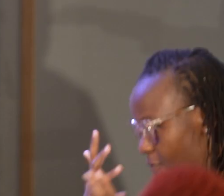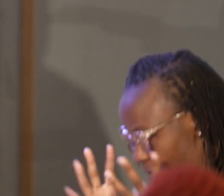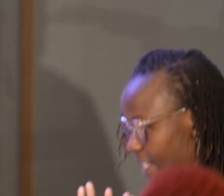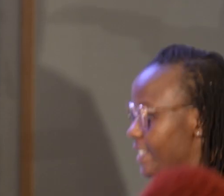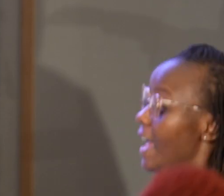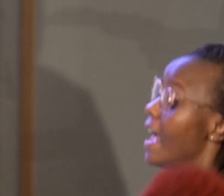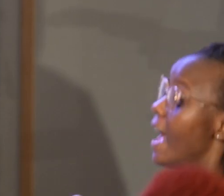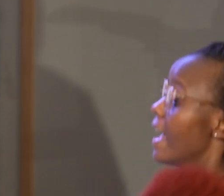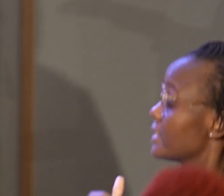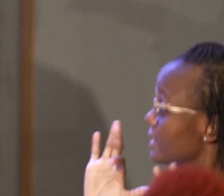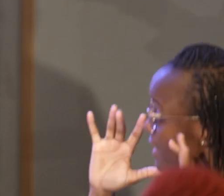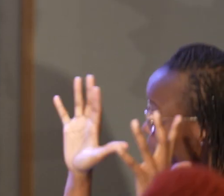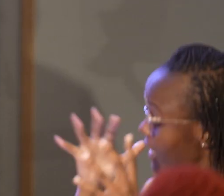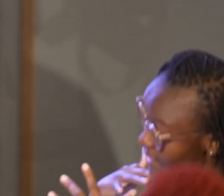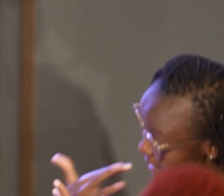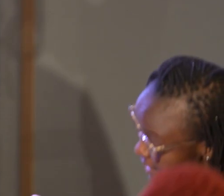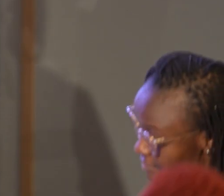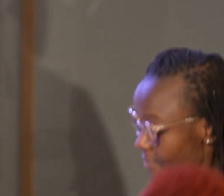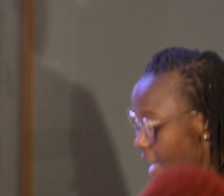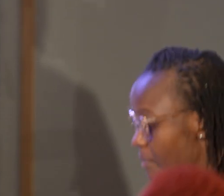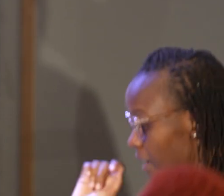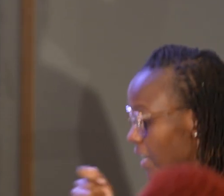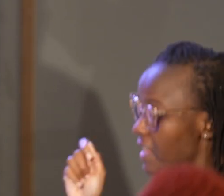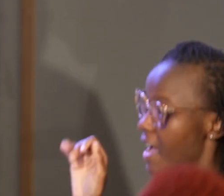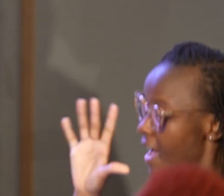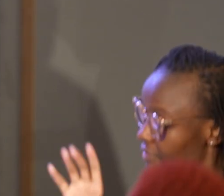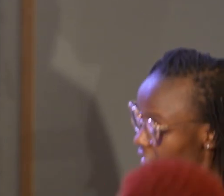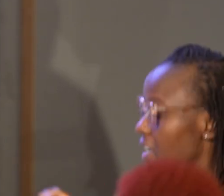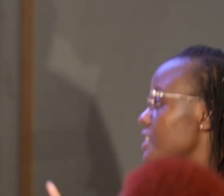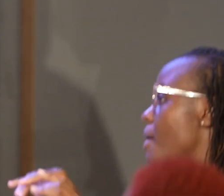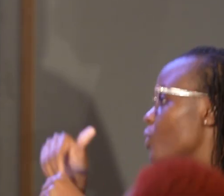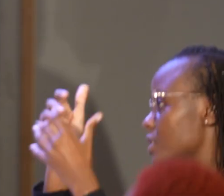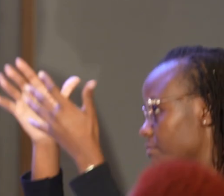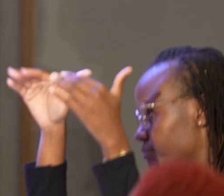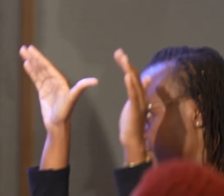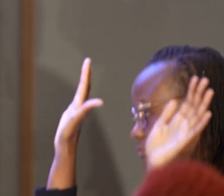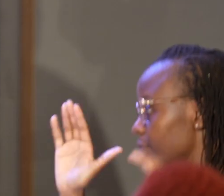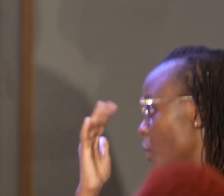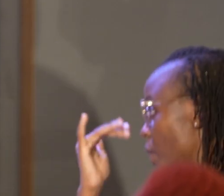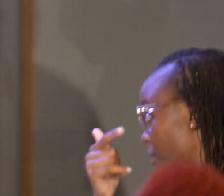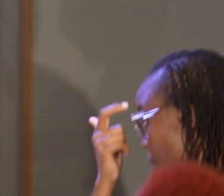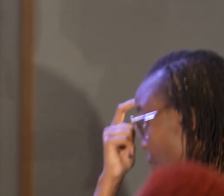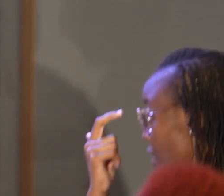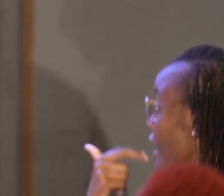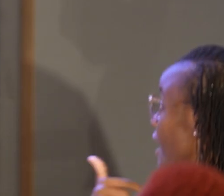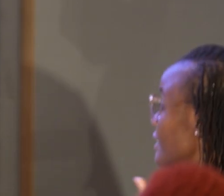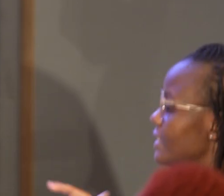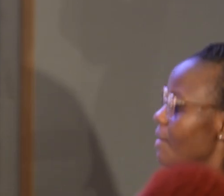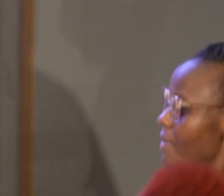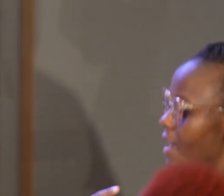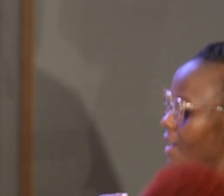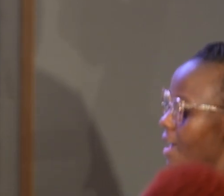been celebrating to date here in Africa, in Kenya, and outside as well, because it's like we were leading